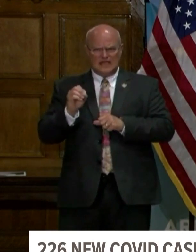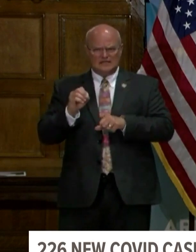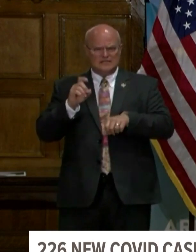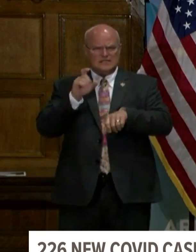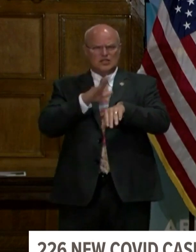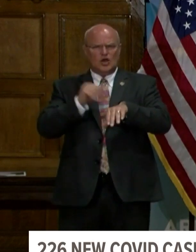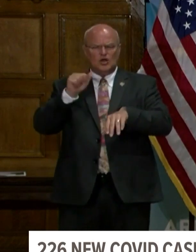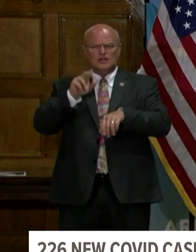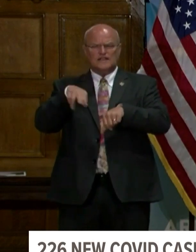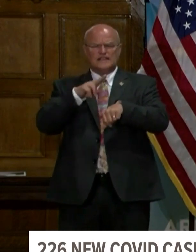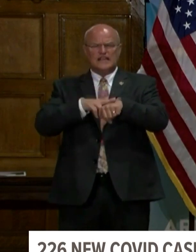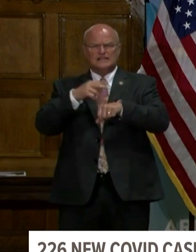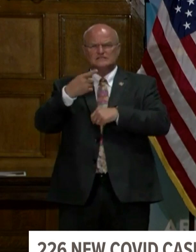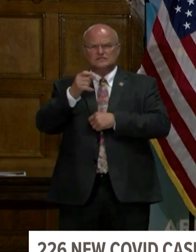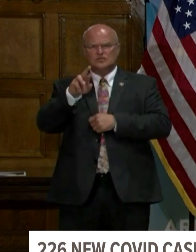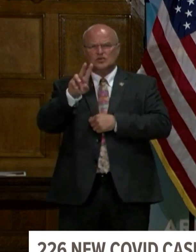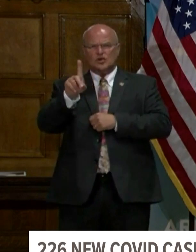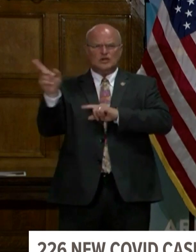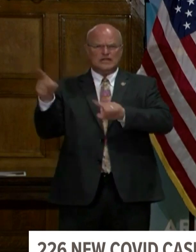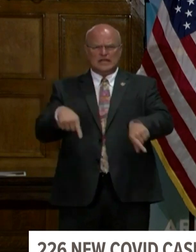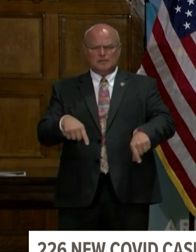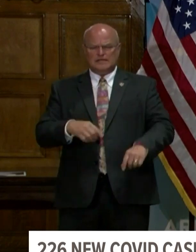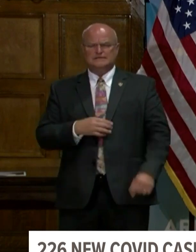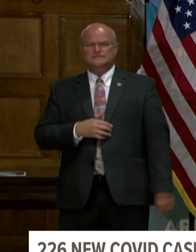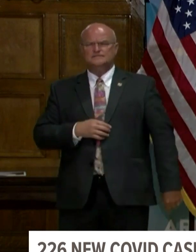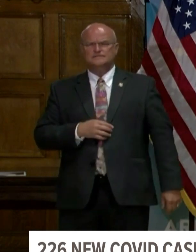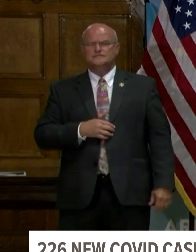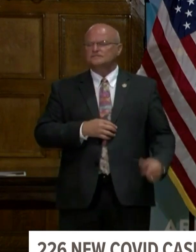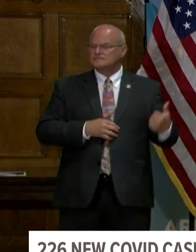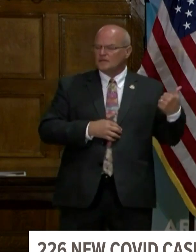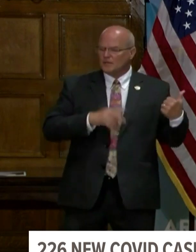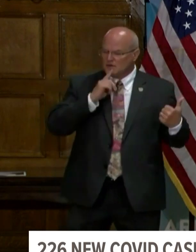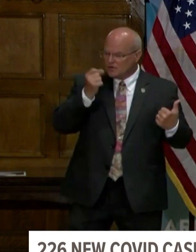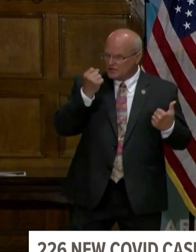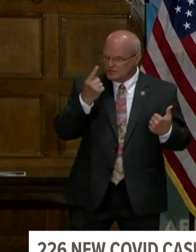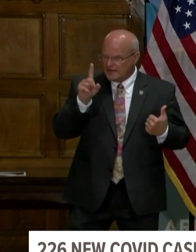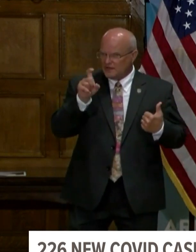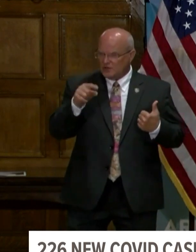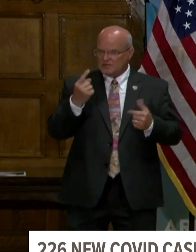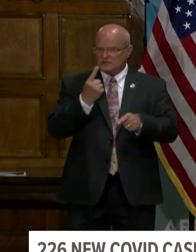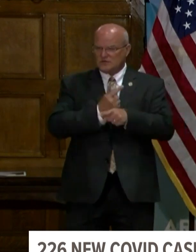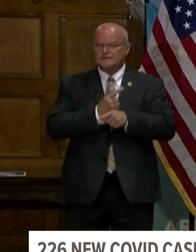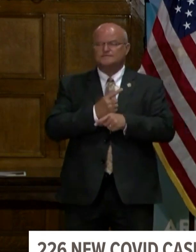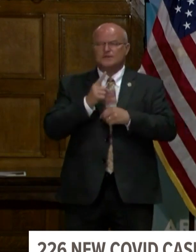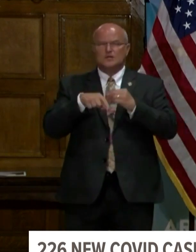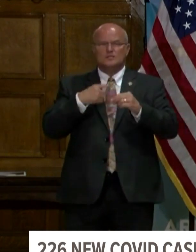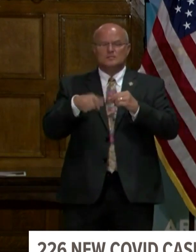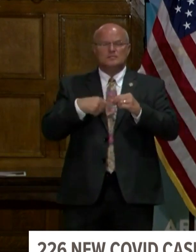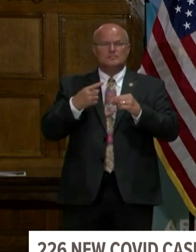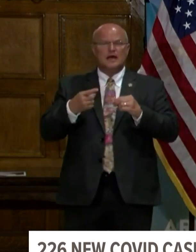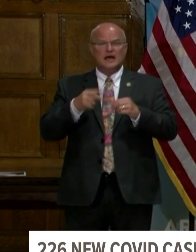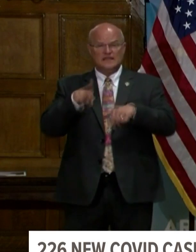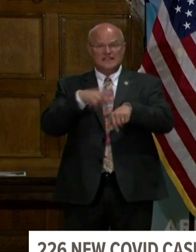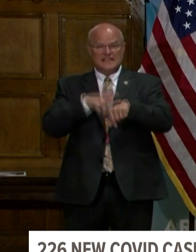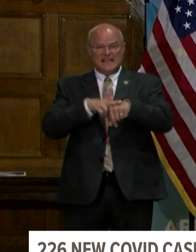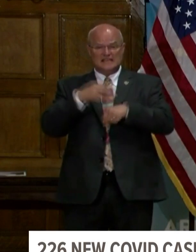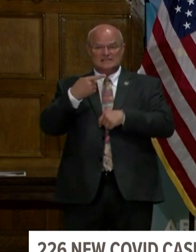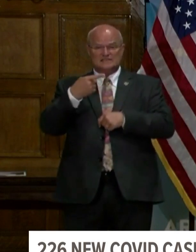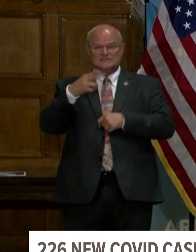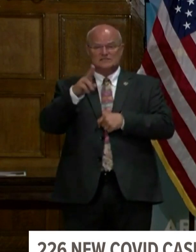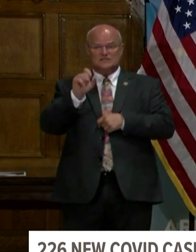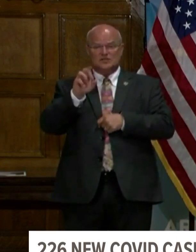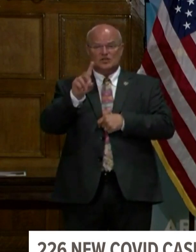National Guard to be nearby? I want to make sure I understand the question. Is there a question about whether the National